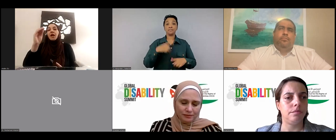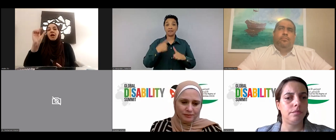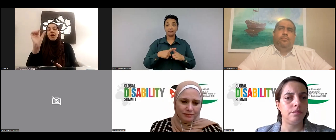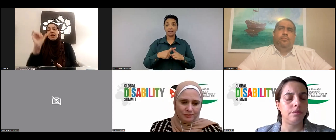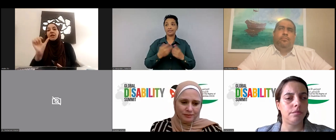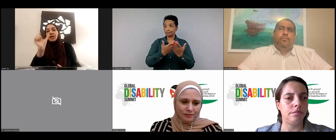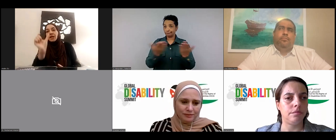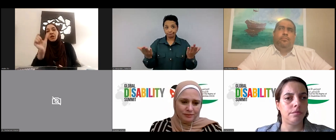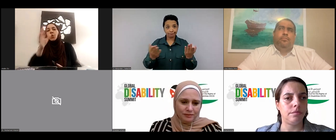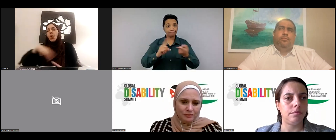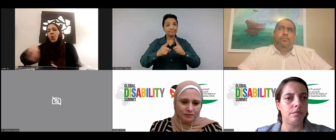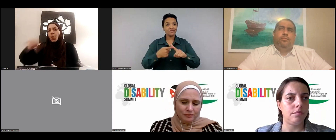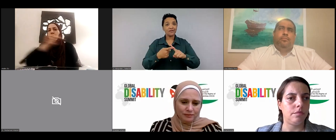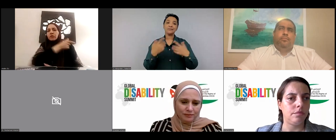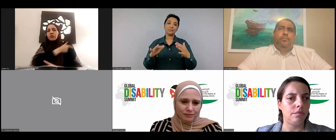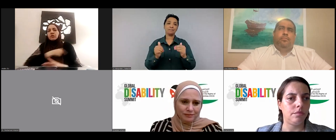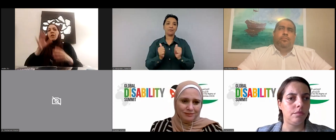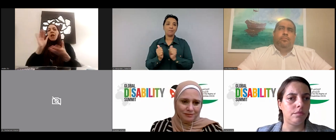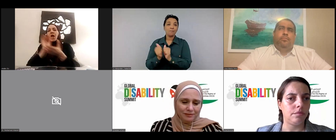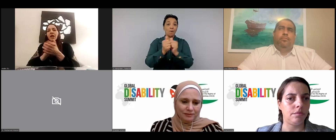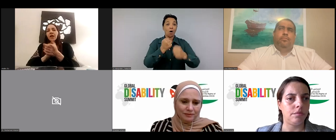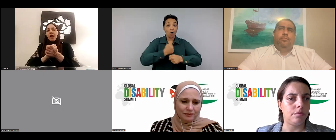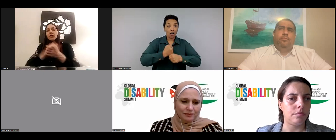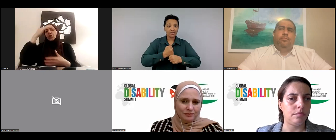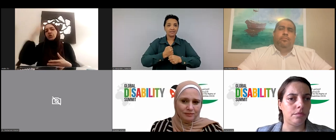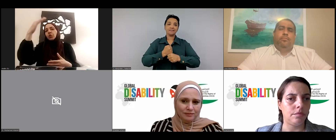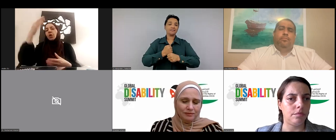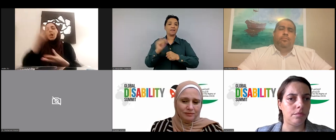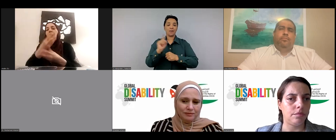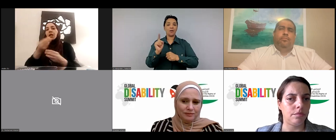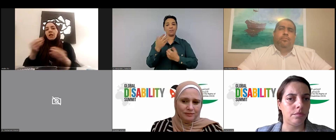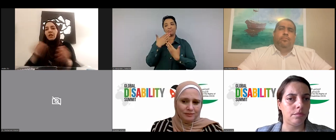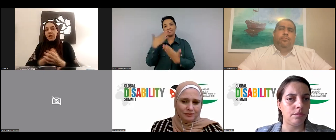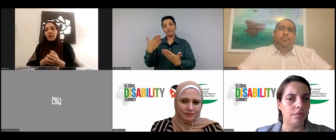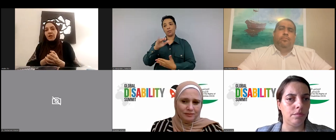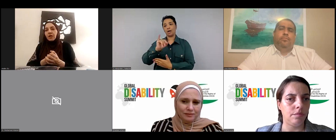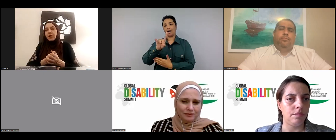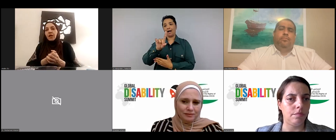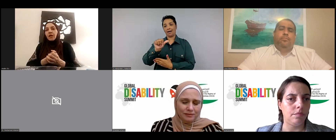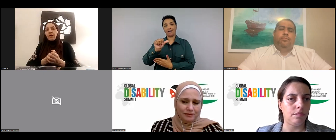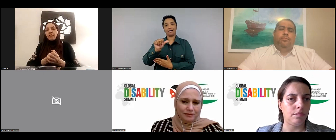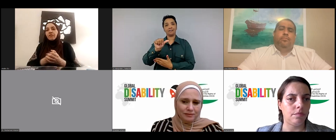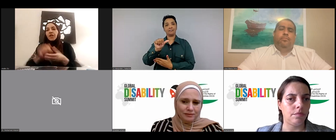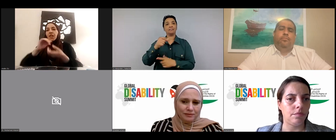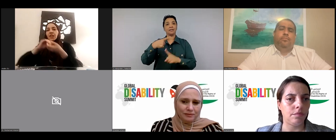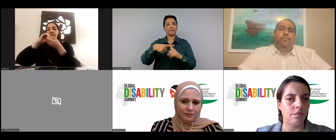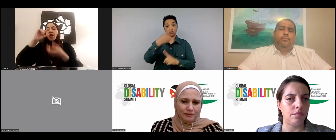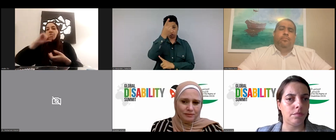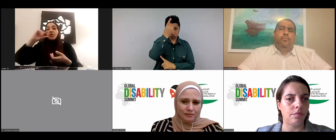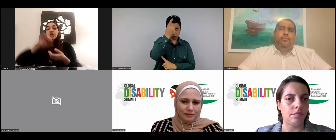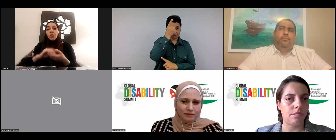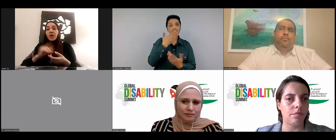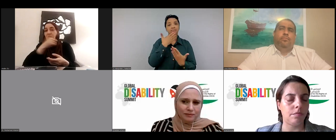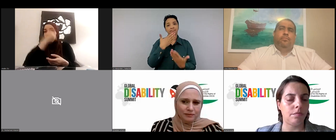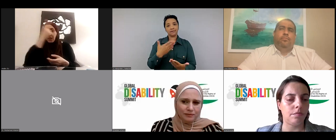would say, not colleagues only, in IDA and in Germany.